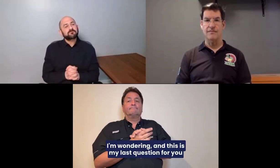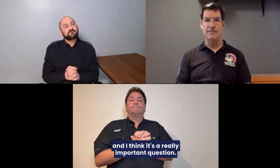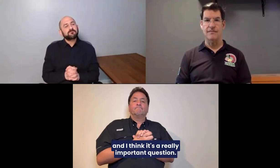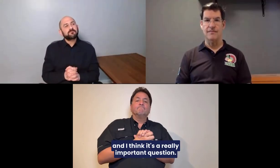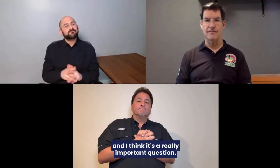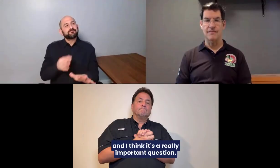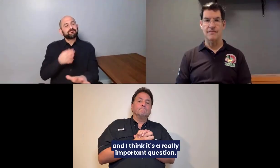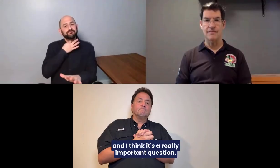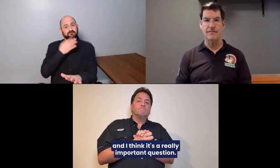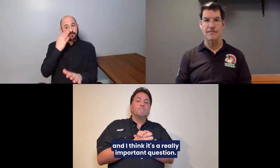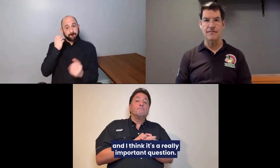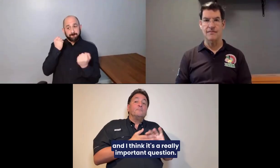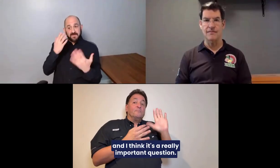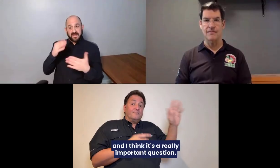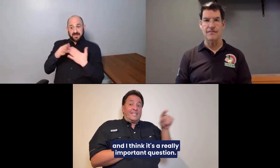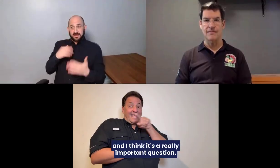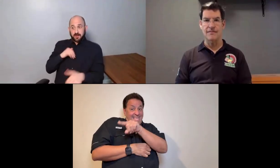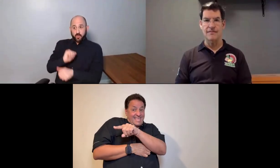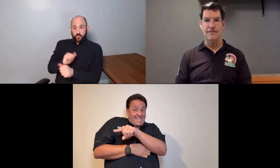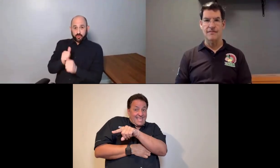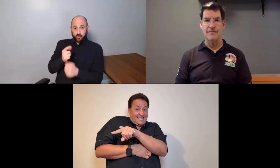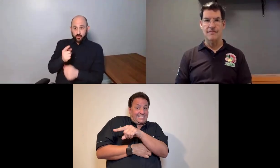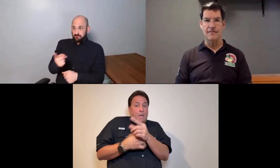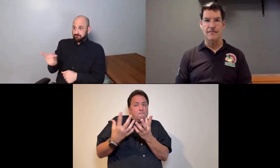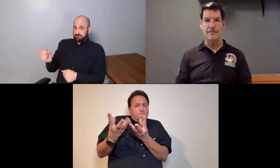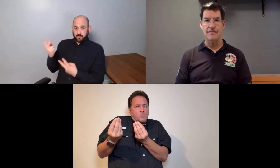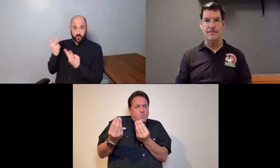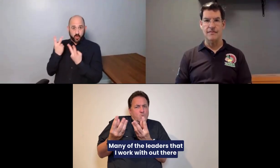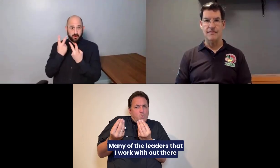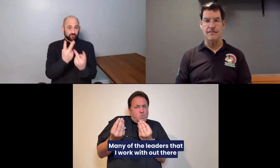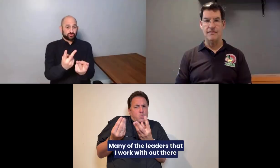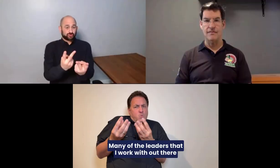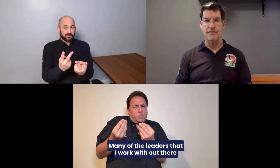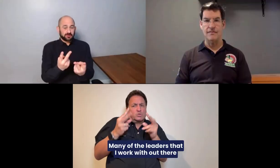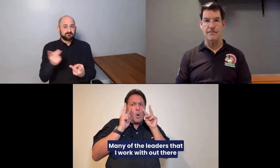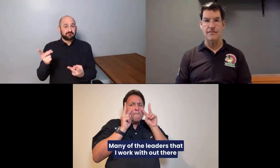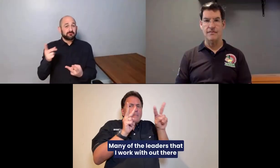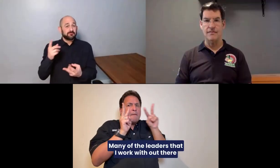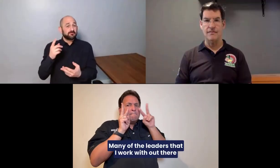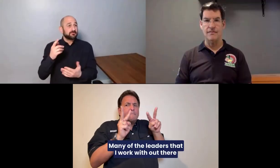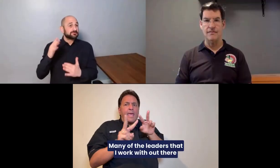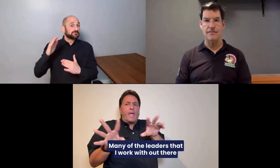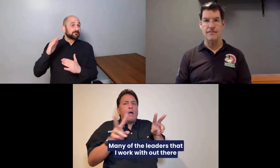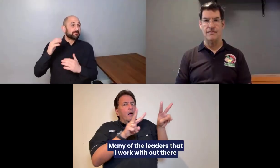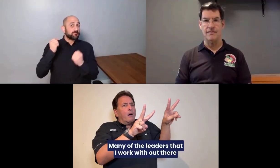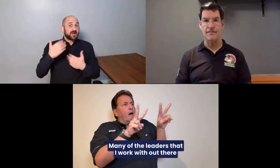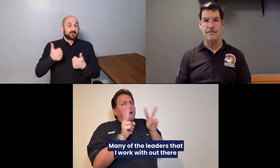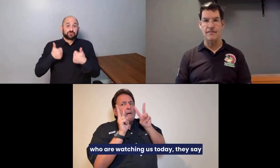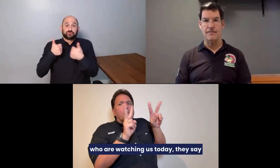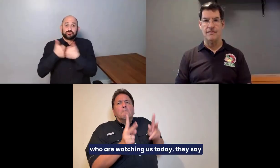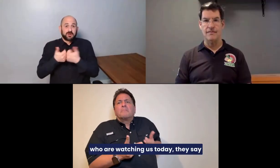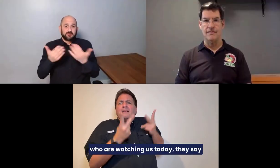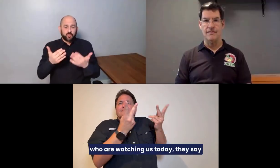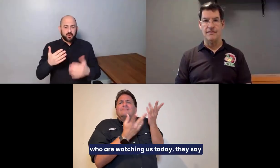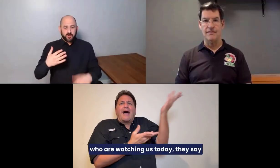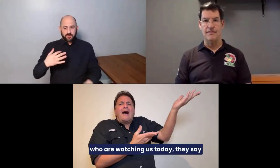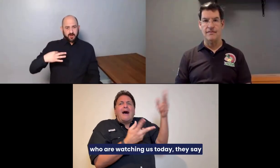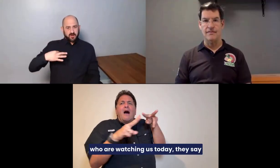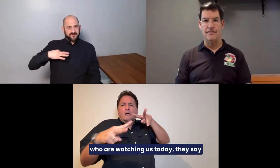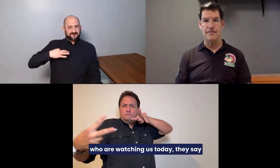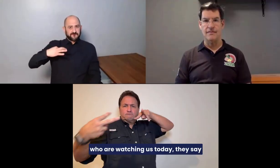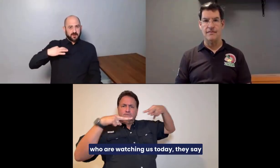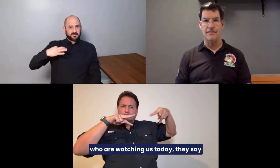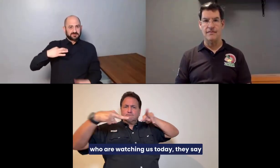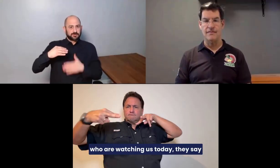for you, and I think it's a really important question. Many of the leaders that I work with out there who are watching